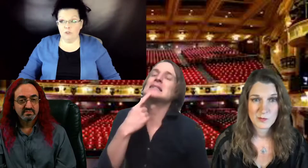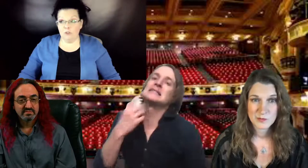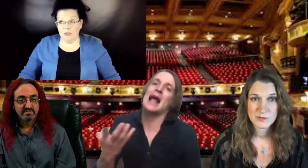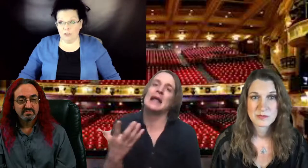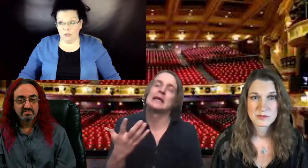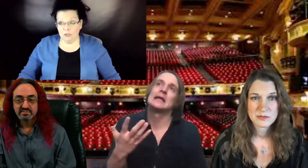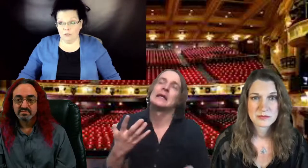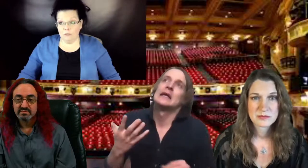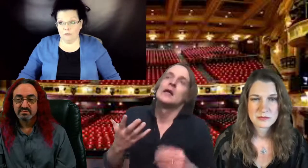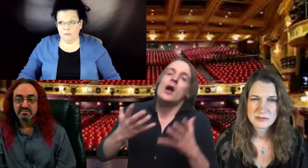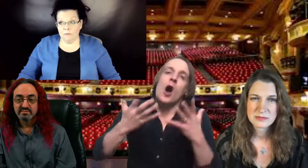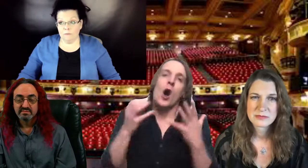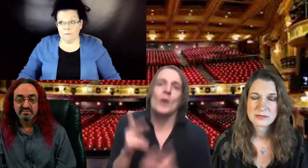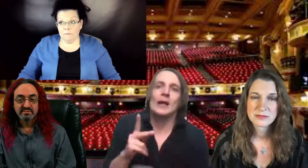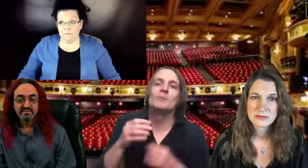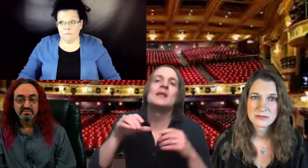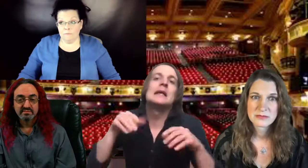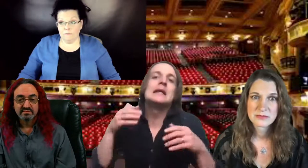up to the director